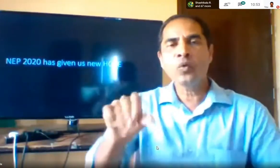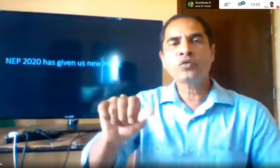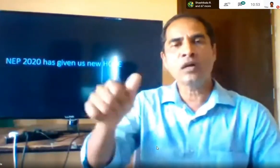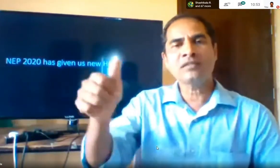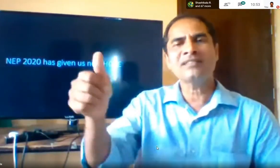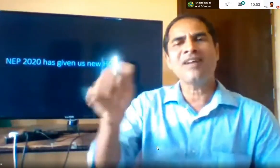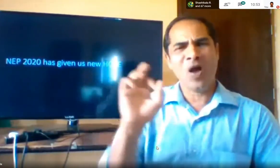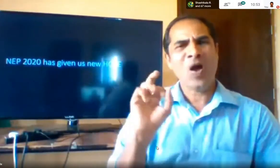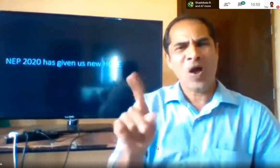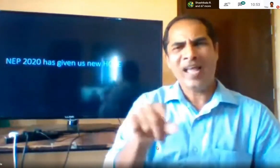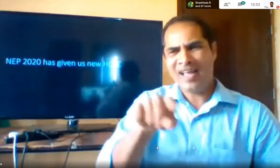Like,